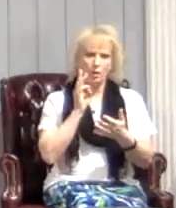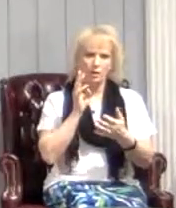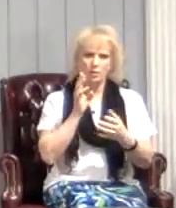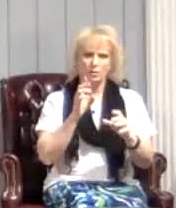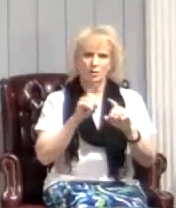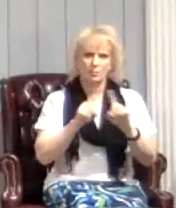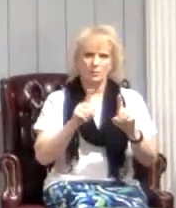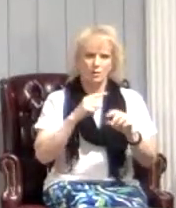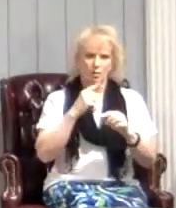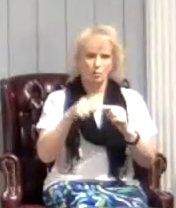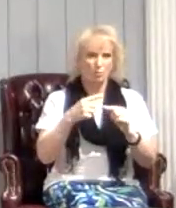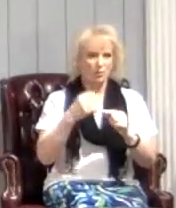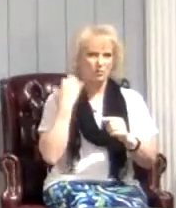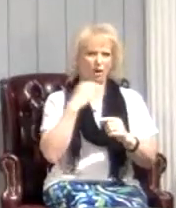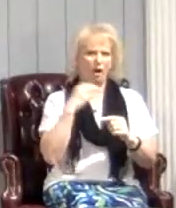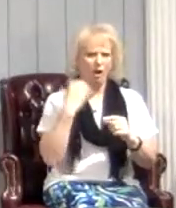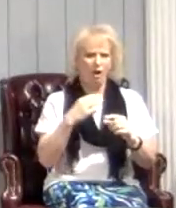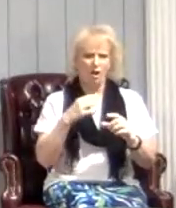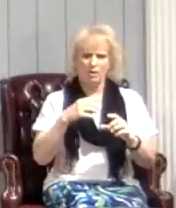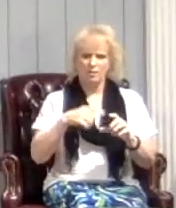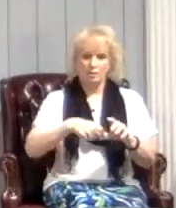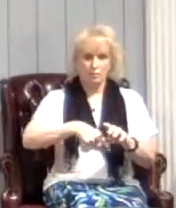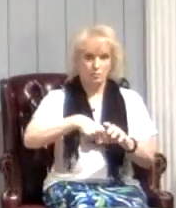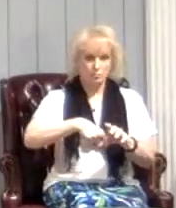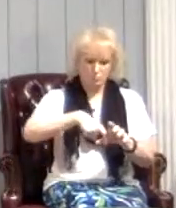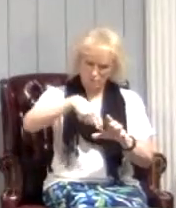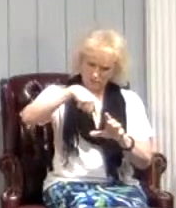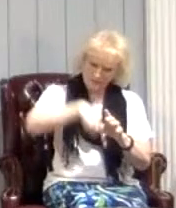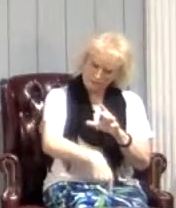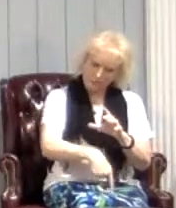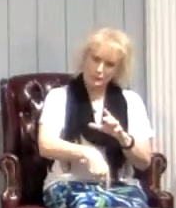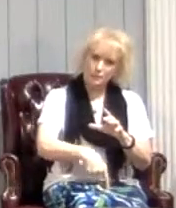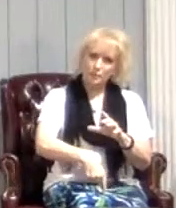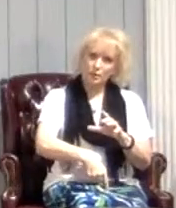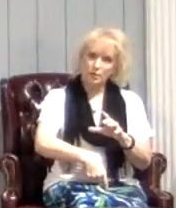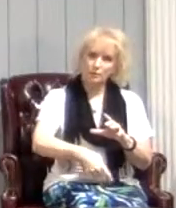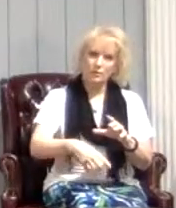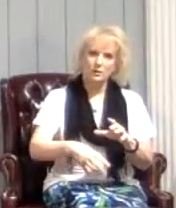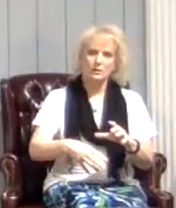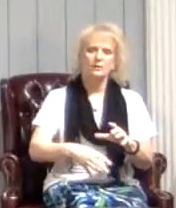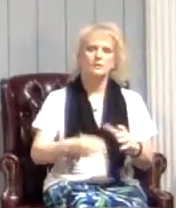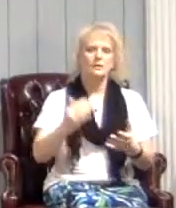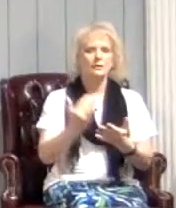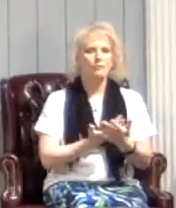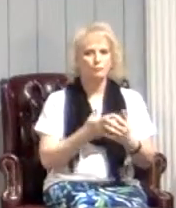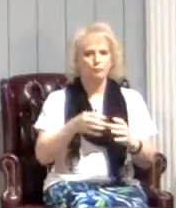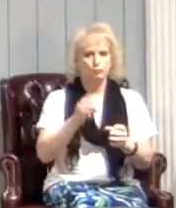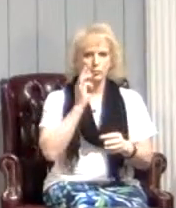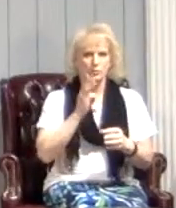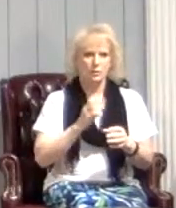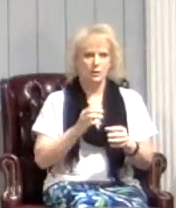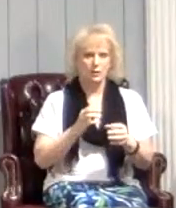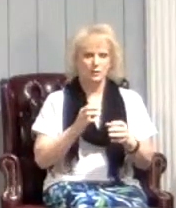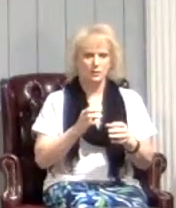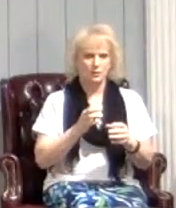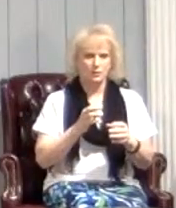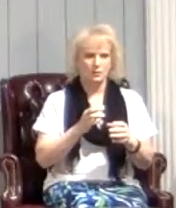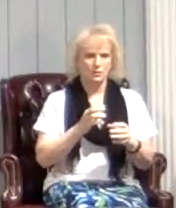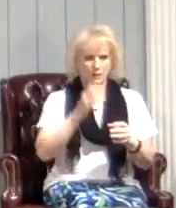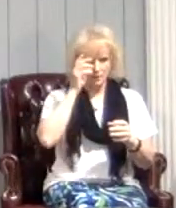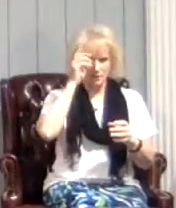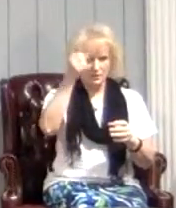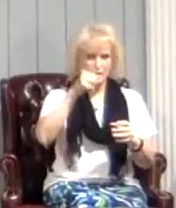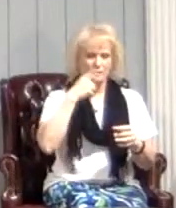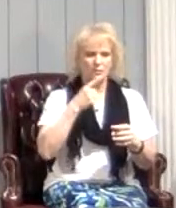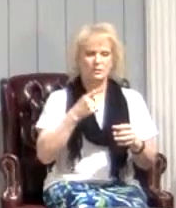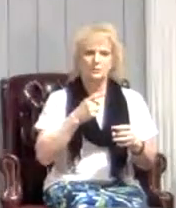enough to find that real, fresh, good water. David says, "Well, I'm not just planted; I am planted deep. My heart